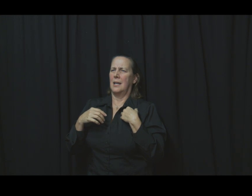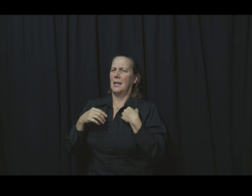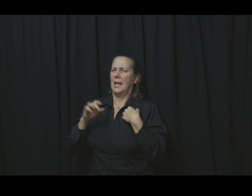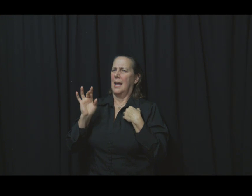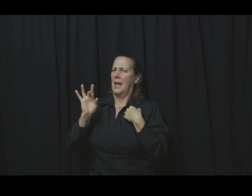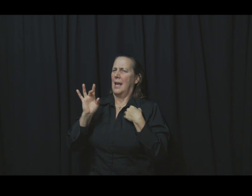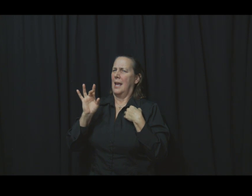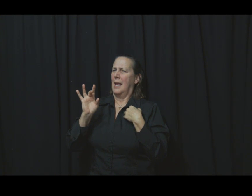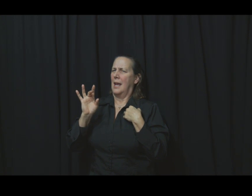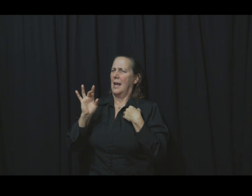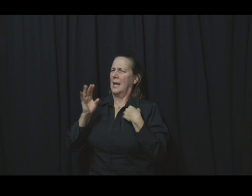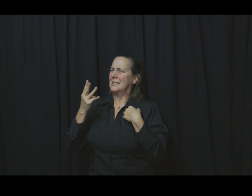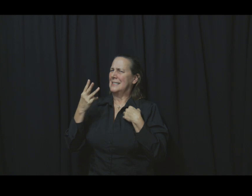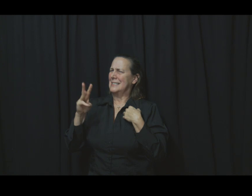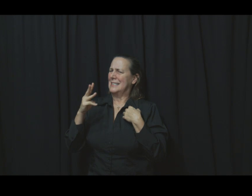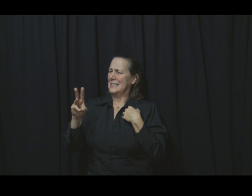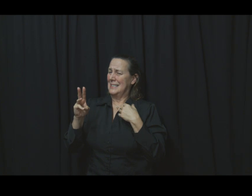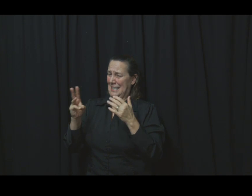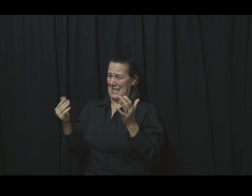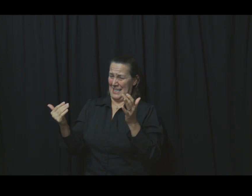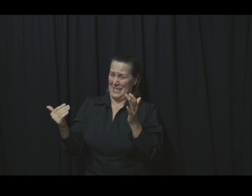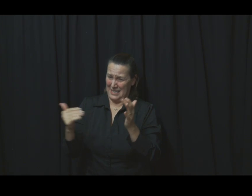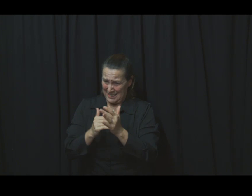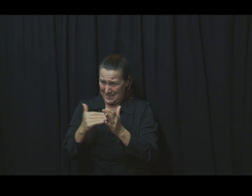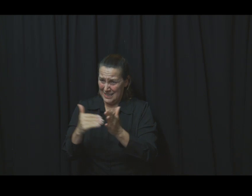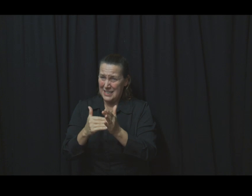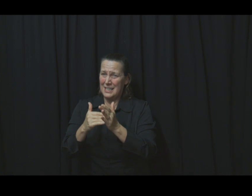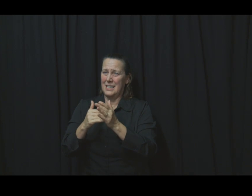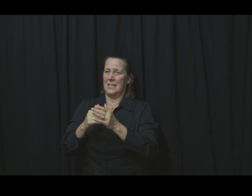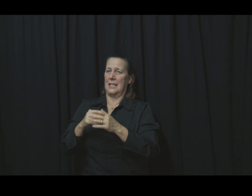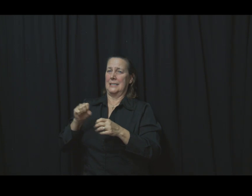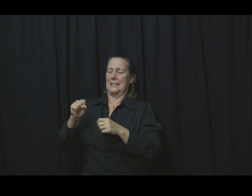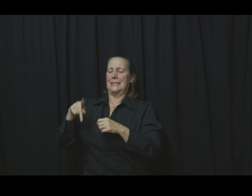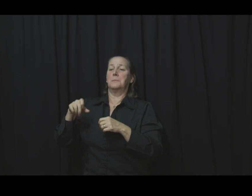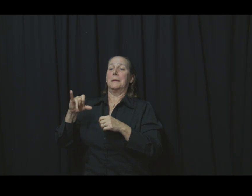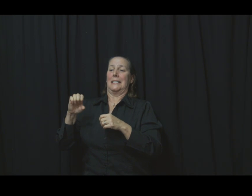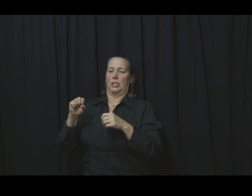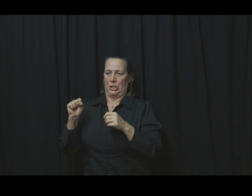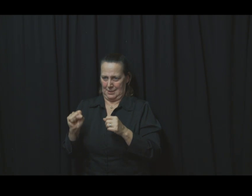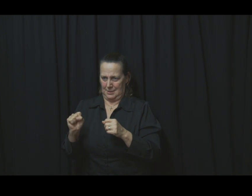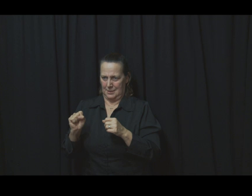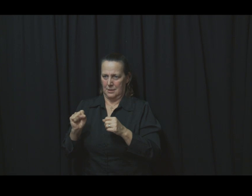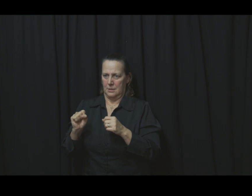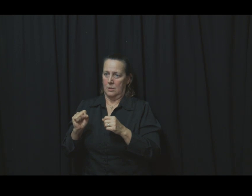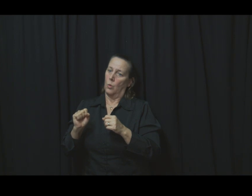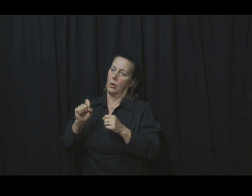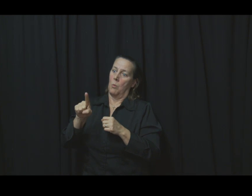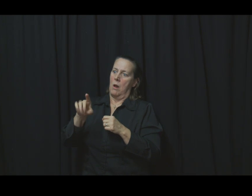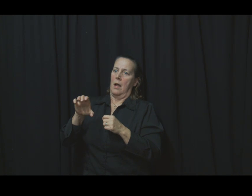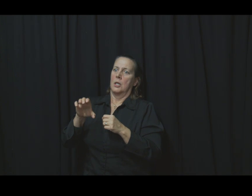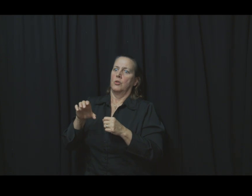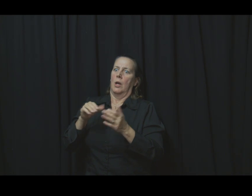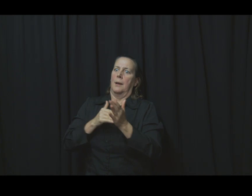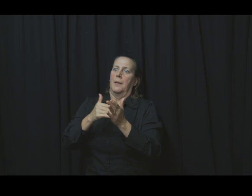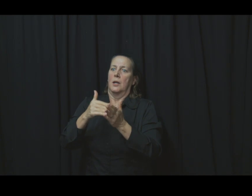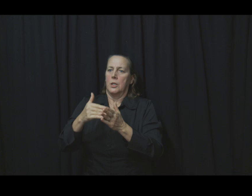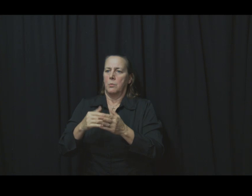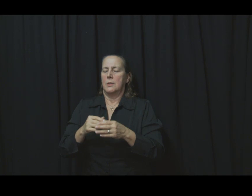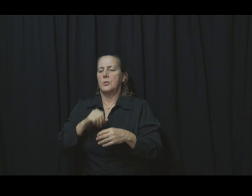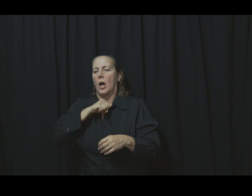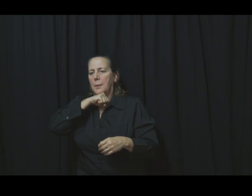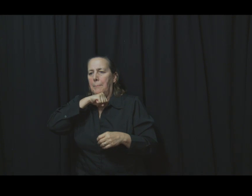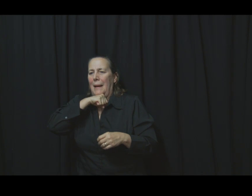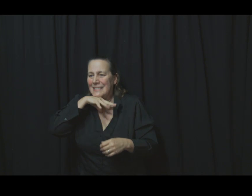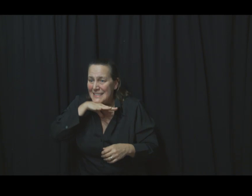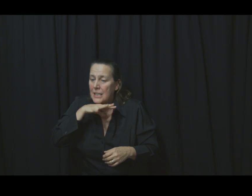species. But a much more reasonable estimate is it's 50 million or even 100 million when you start counting the viruses and the bacteria and